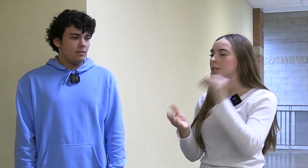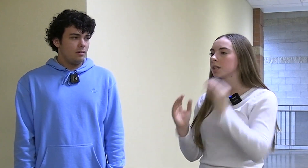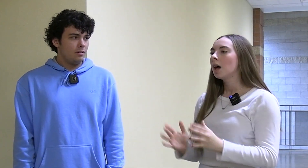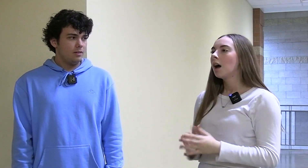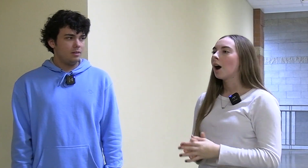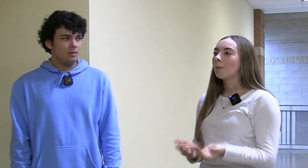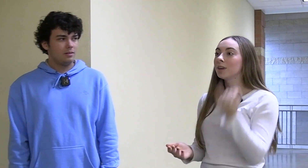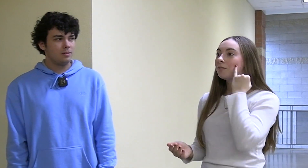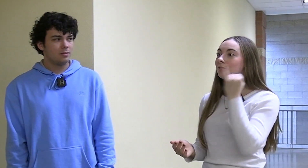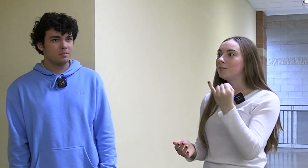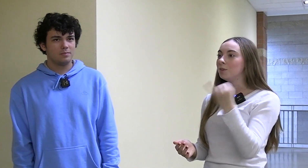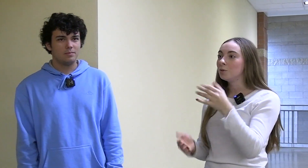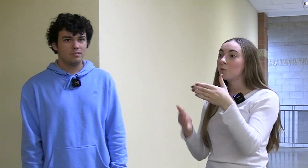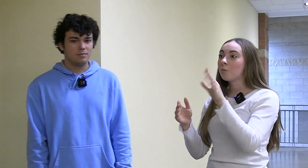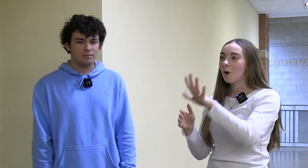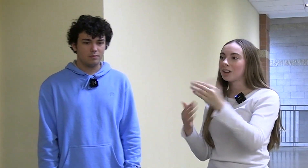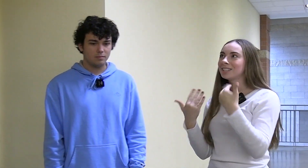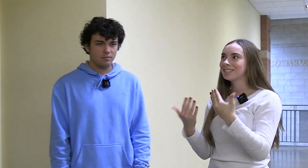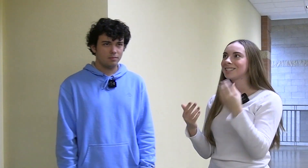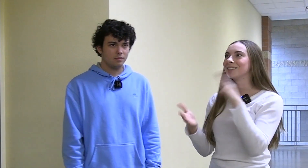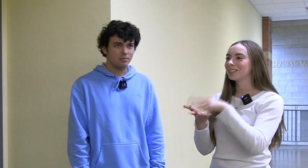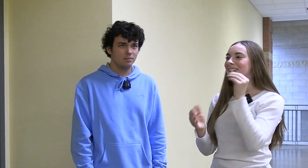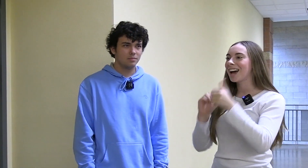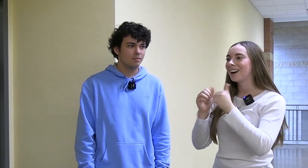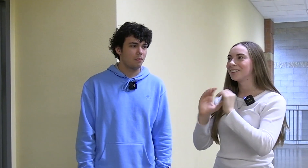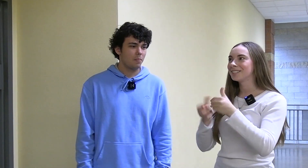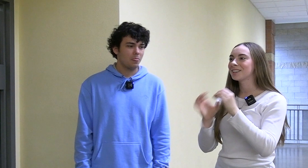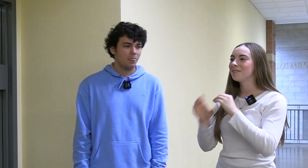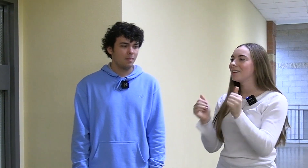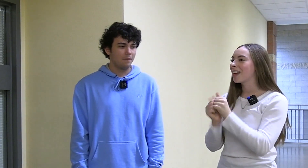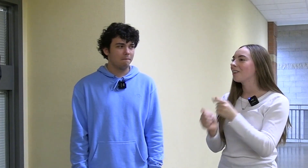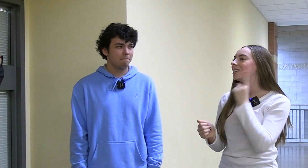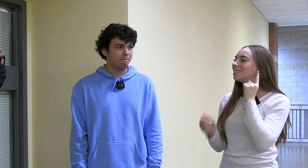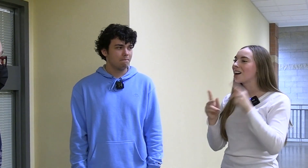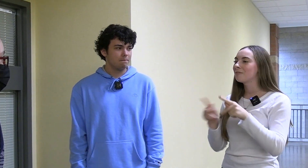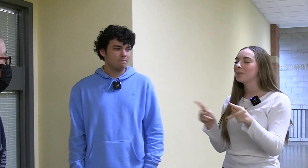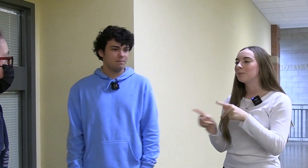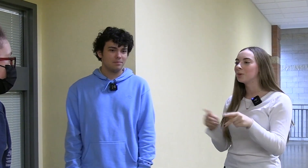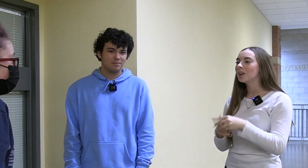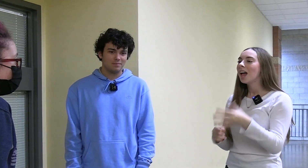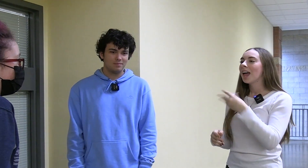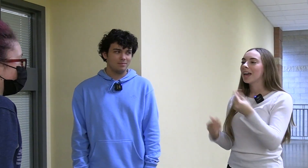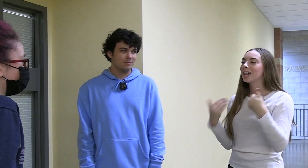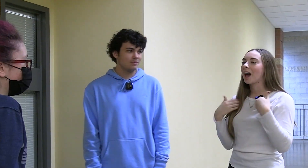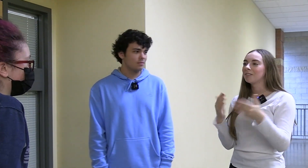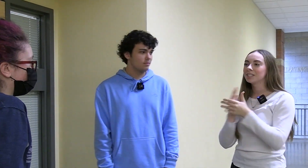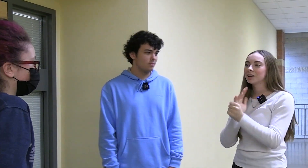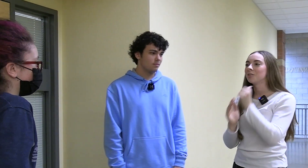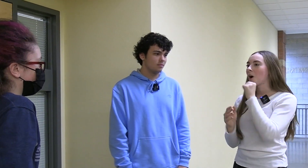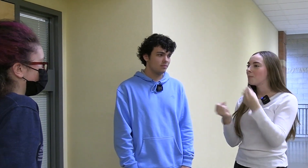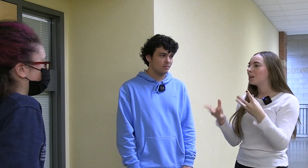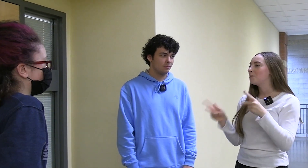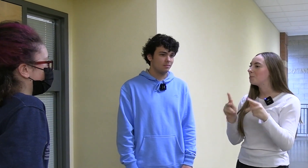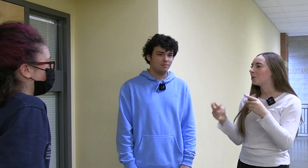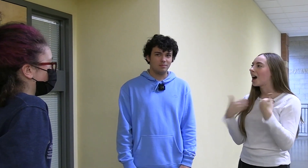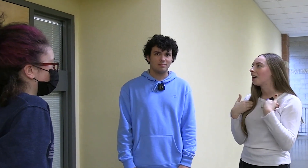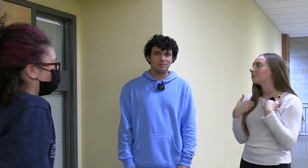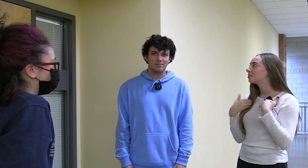if you want to learn how to communicate with deaf people and have a skill not many people have